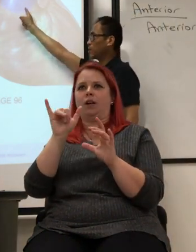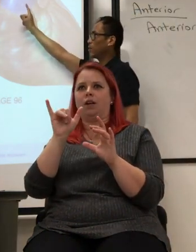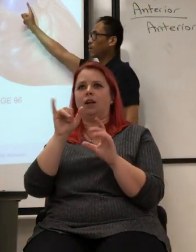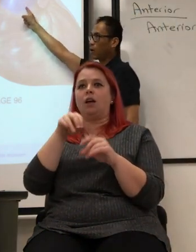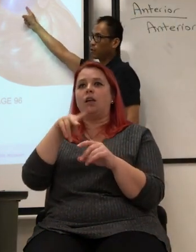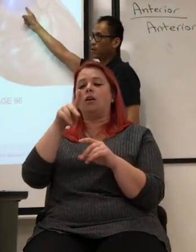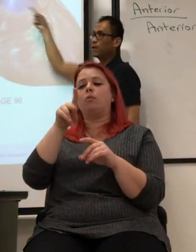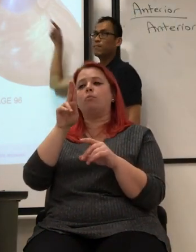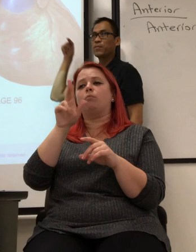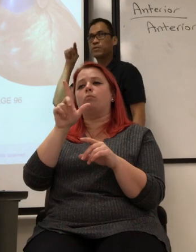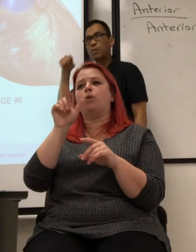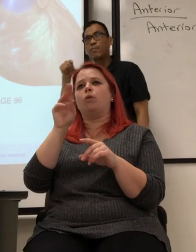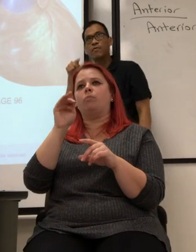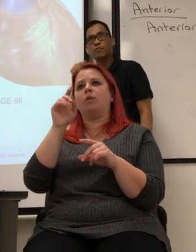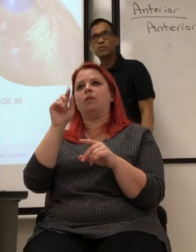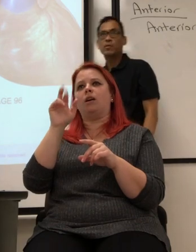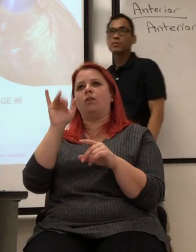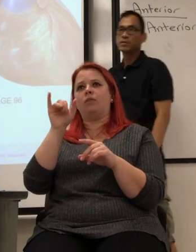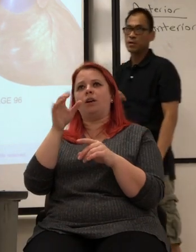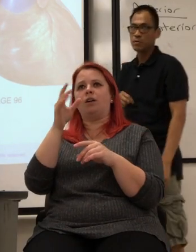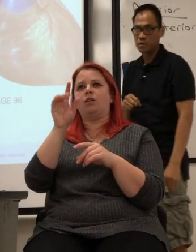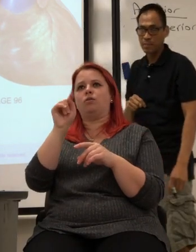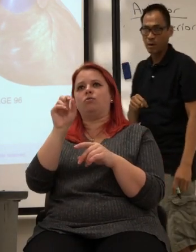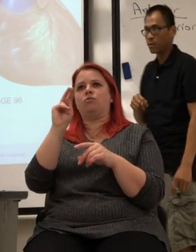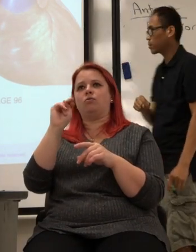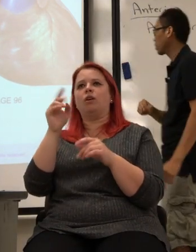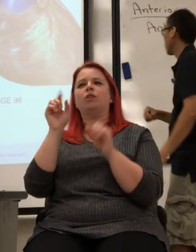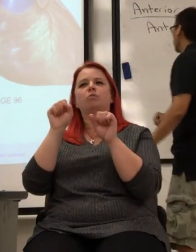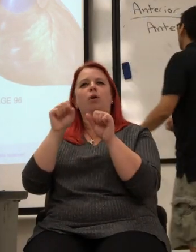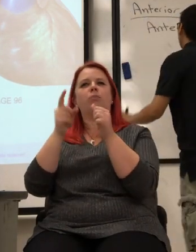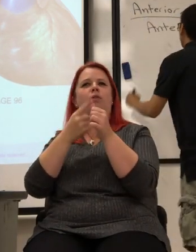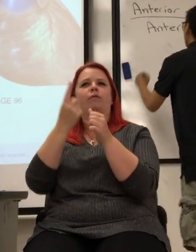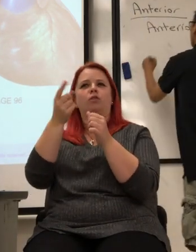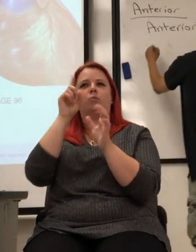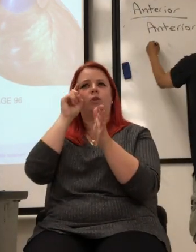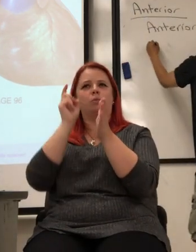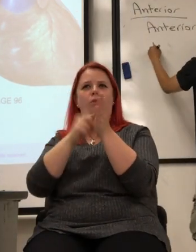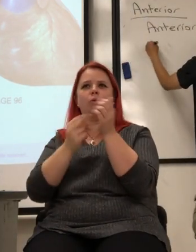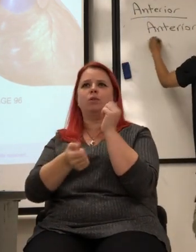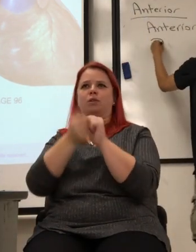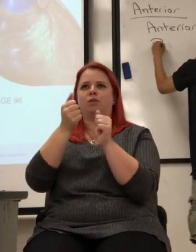most anterior artery. It's probably the first one you'll see in your sheep heart.